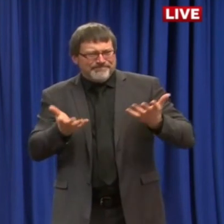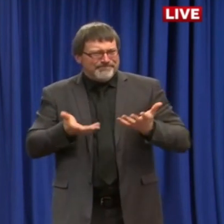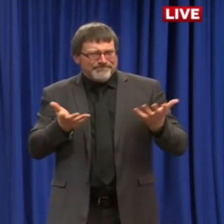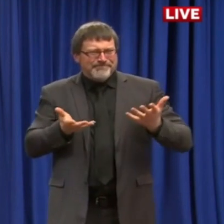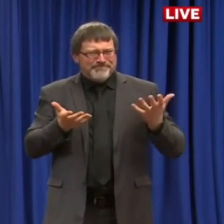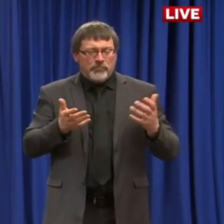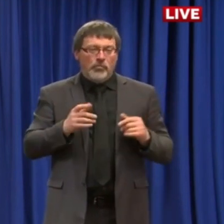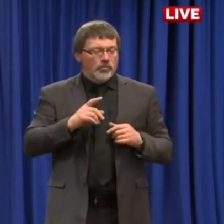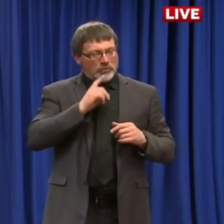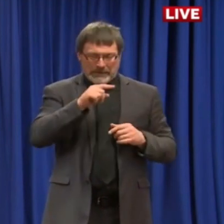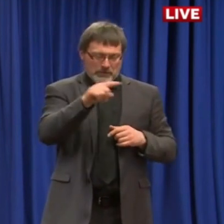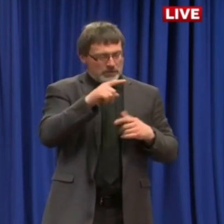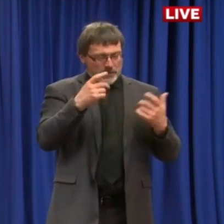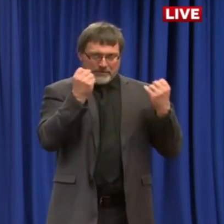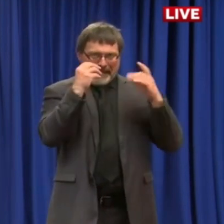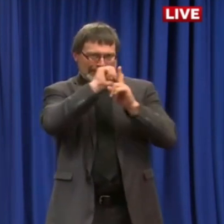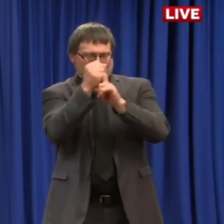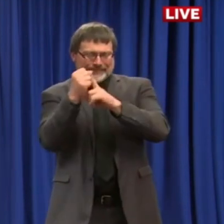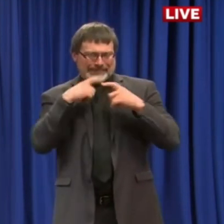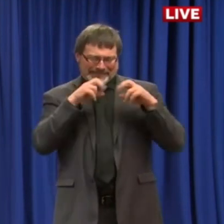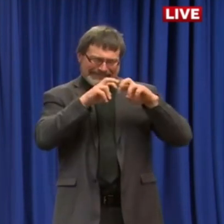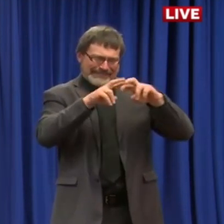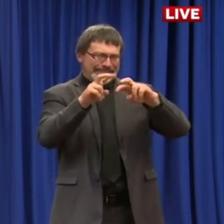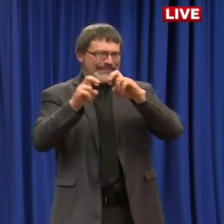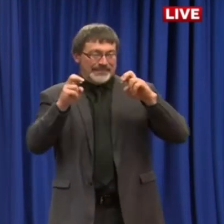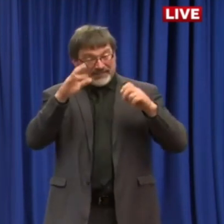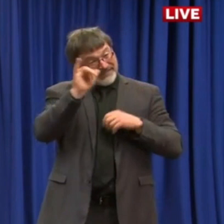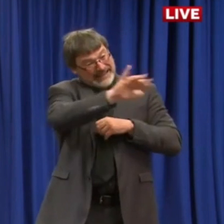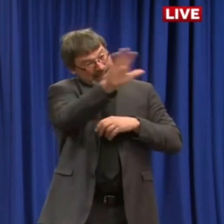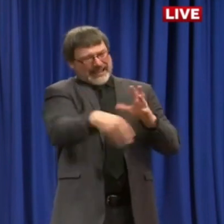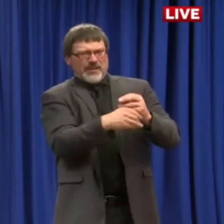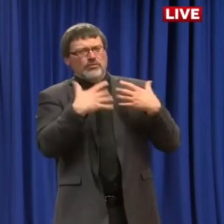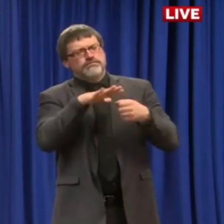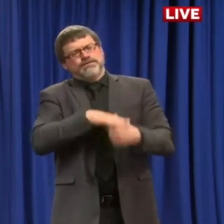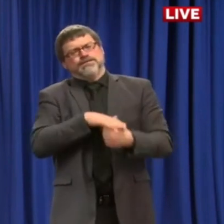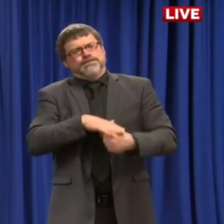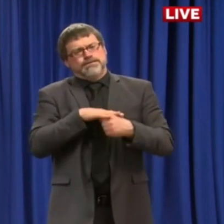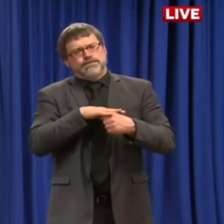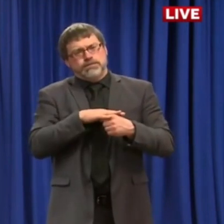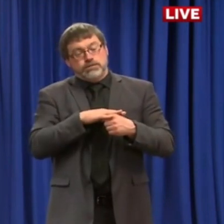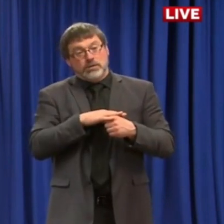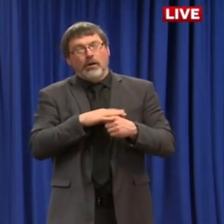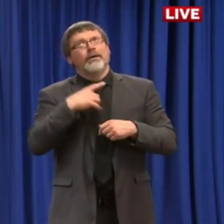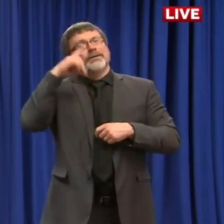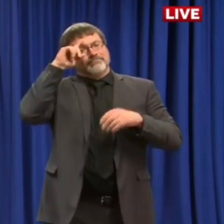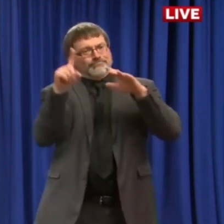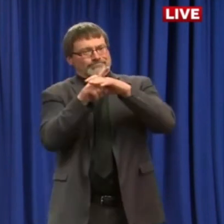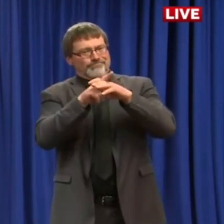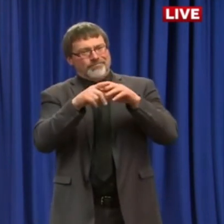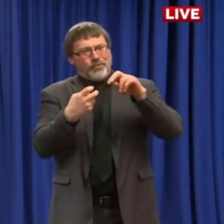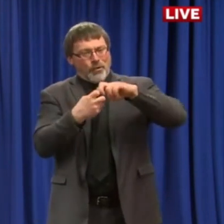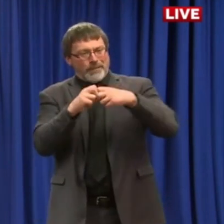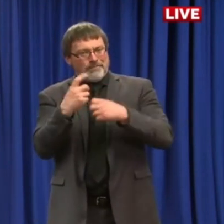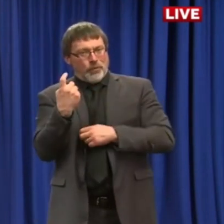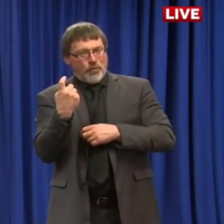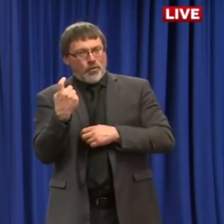find, unfortunately, is that over the summer, let me add one more problem to the whole mix. Now you have a lot of kids who rely on summer programs.